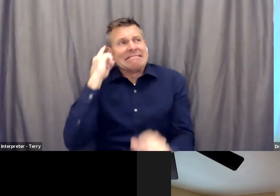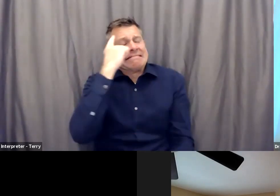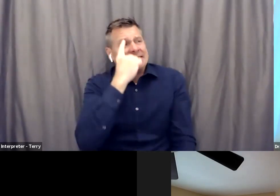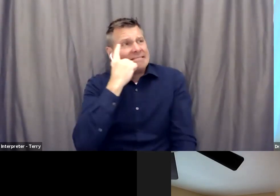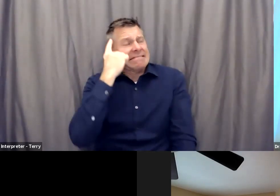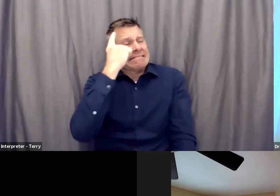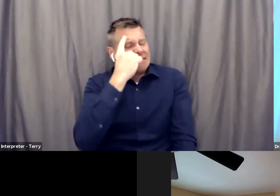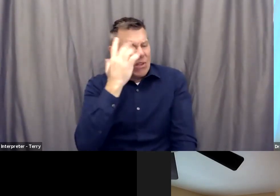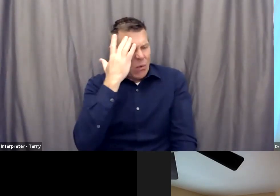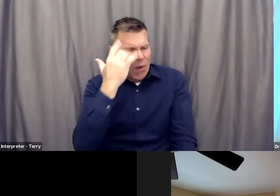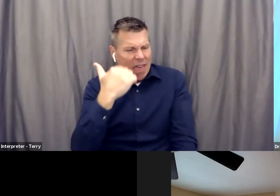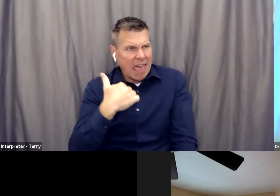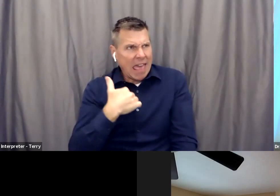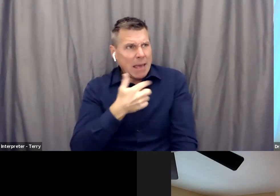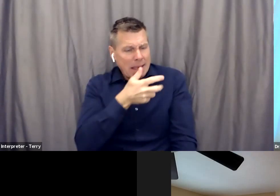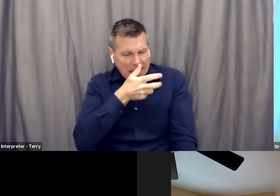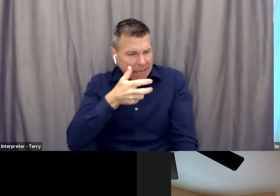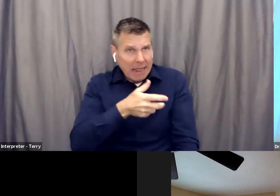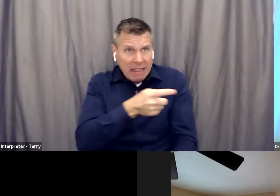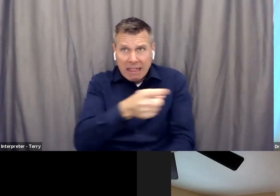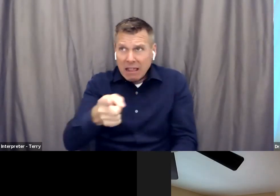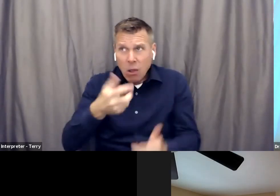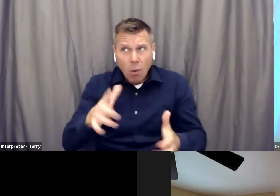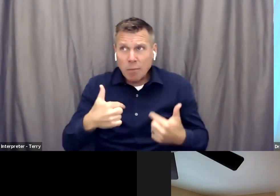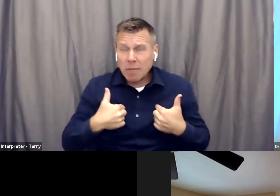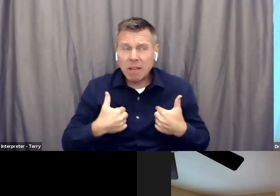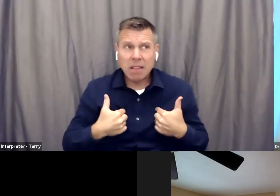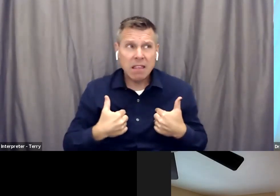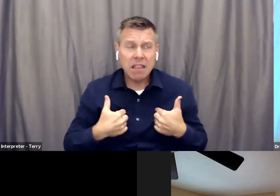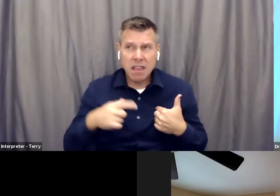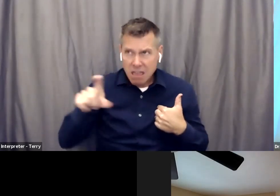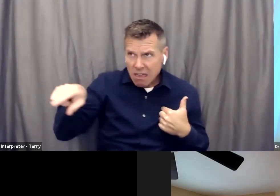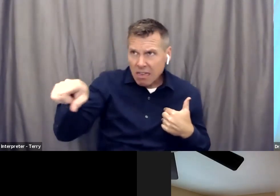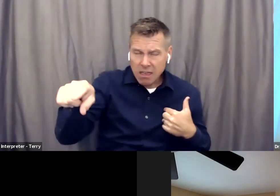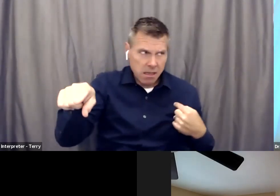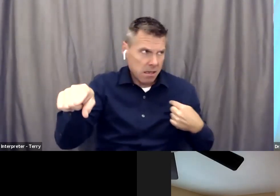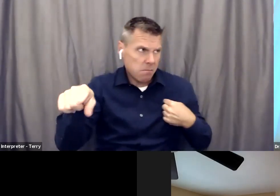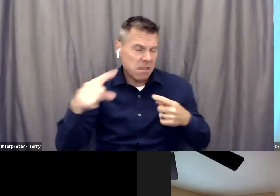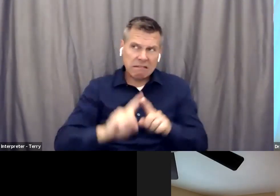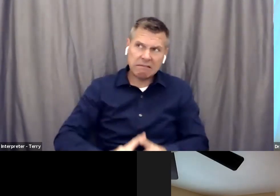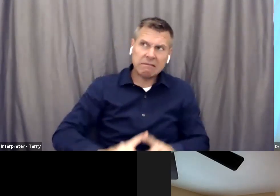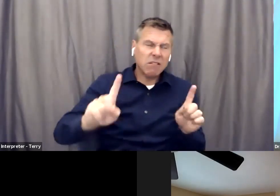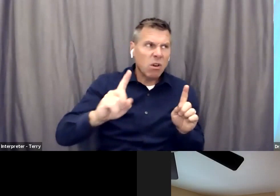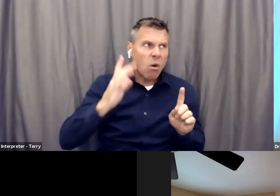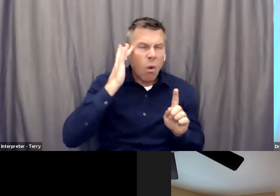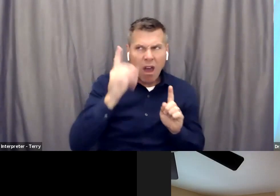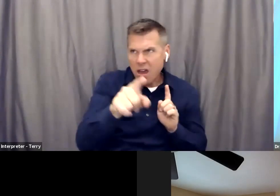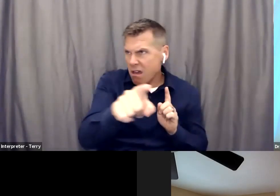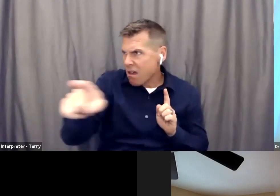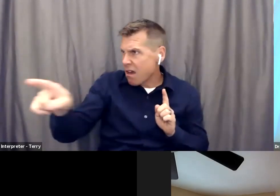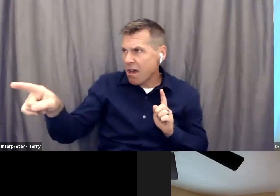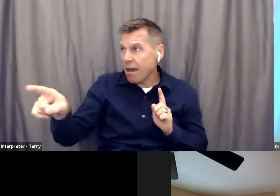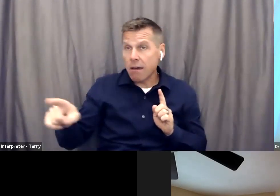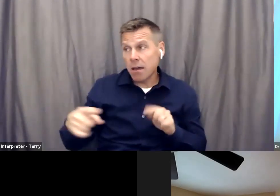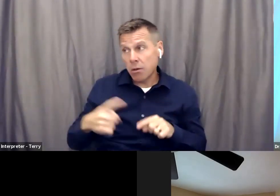why am I so undesirable? Why am I different from the other pots? I'm unfixable, so I might as well